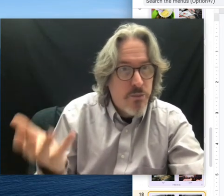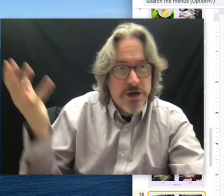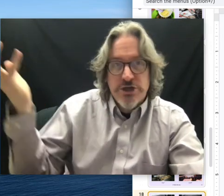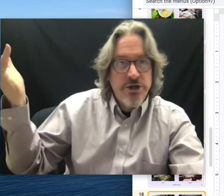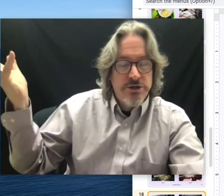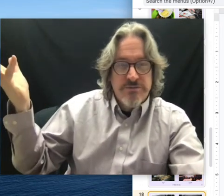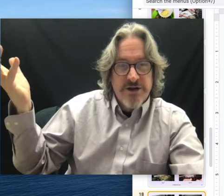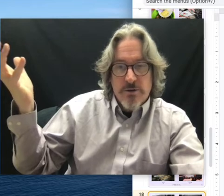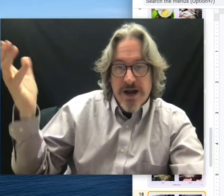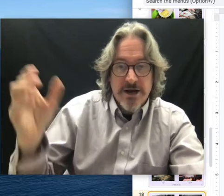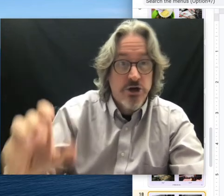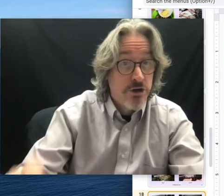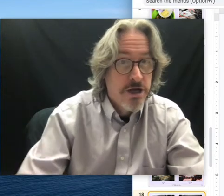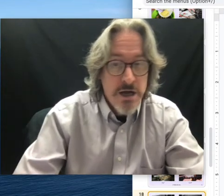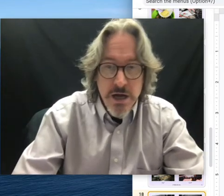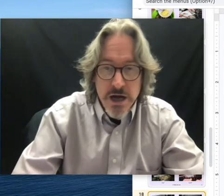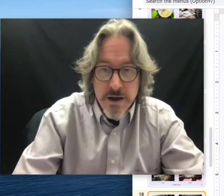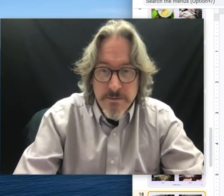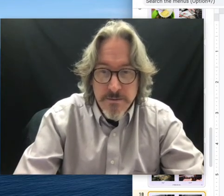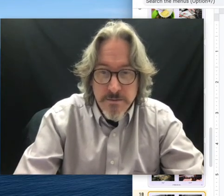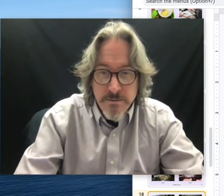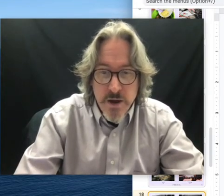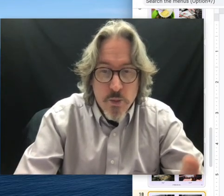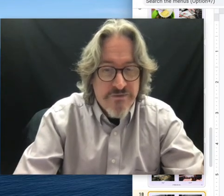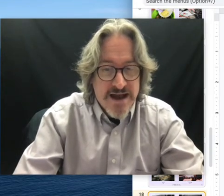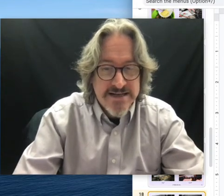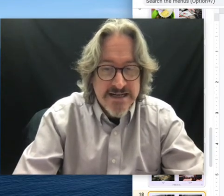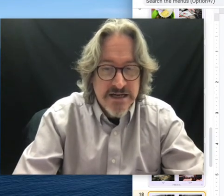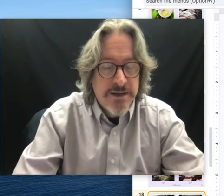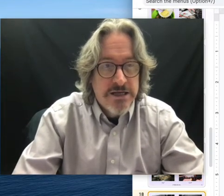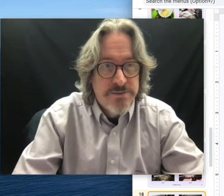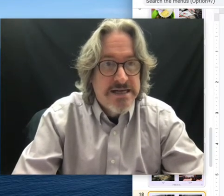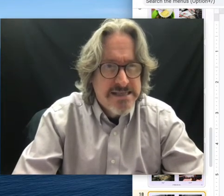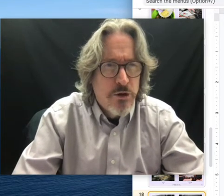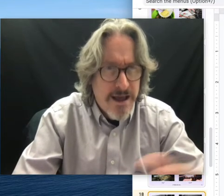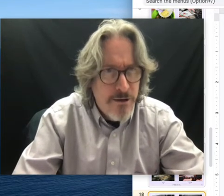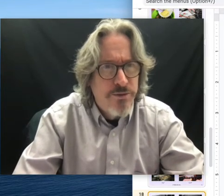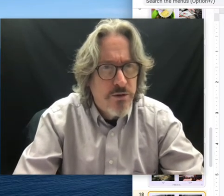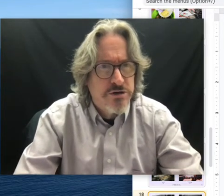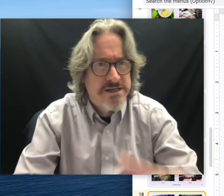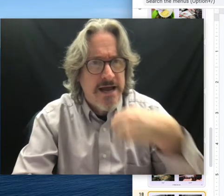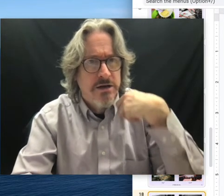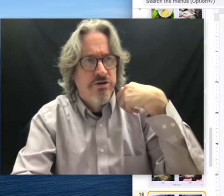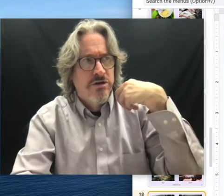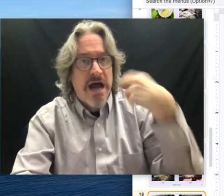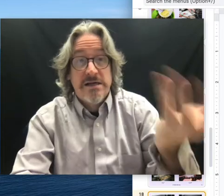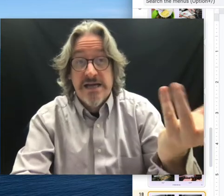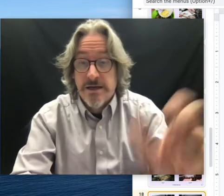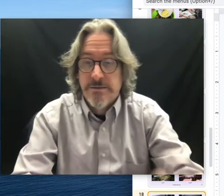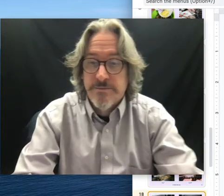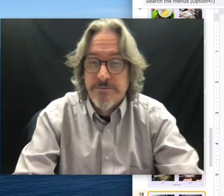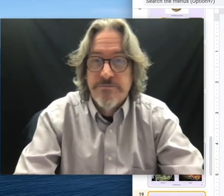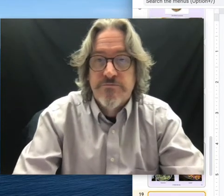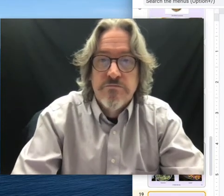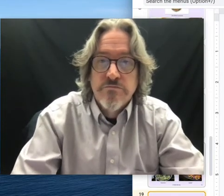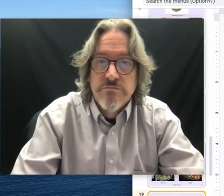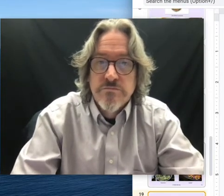it up, watch a YouTube video on how to cook and what that technique means, because it will help you understand how to sign